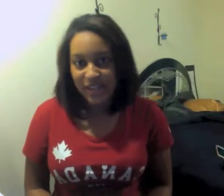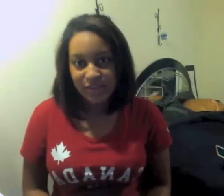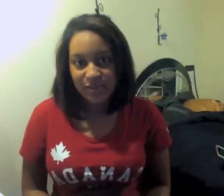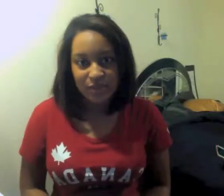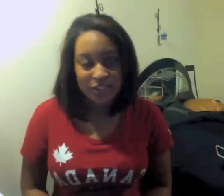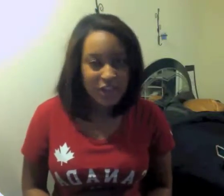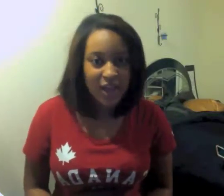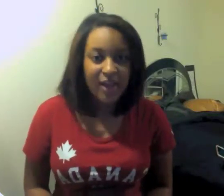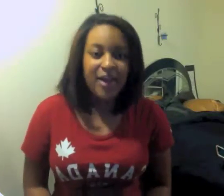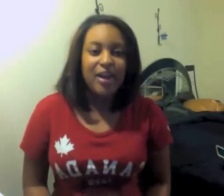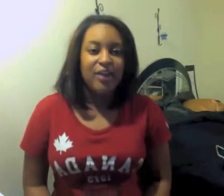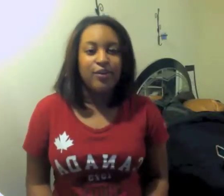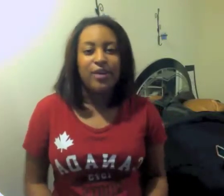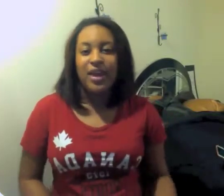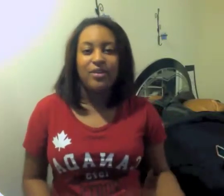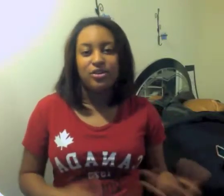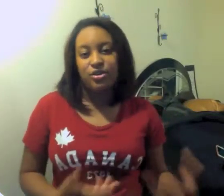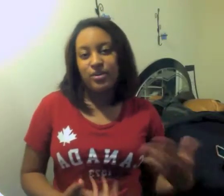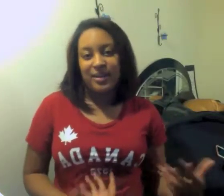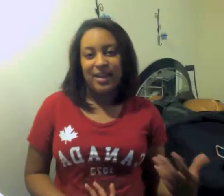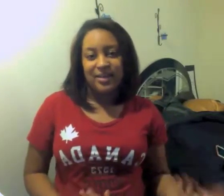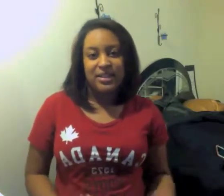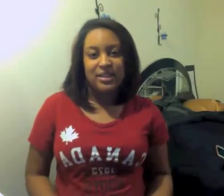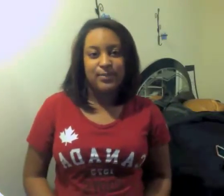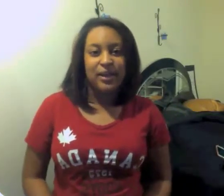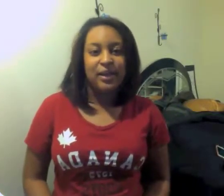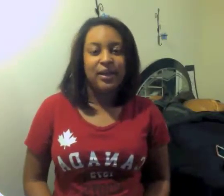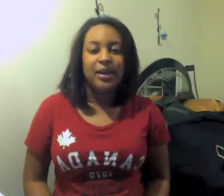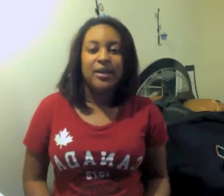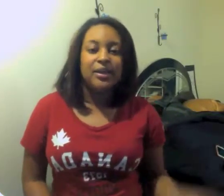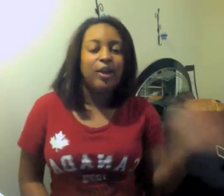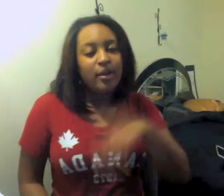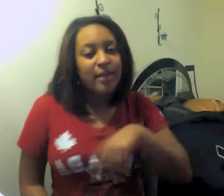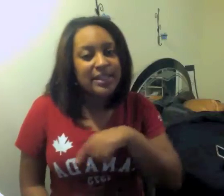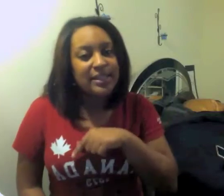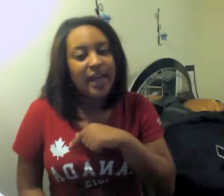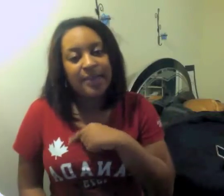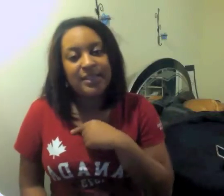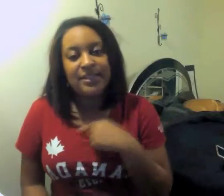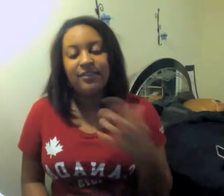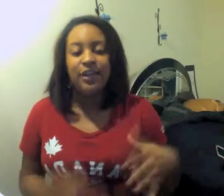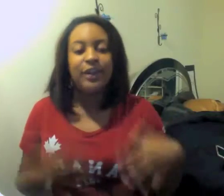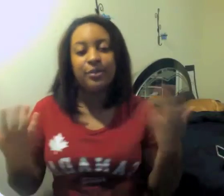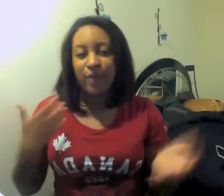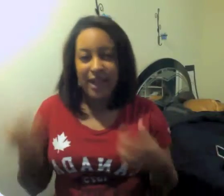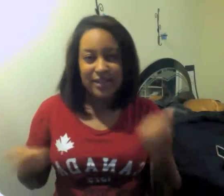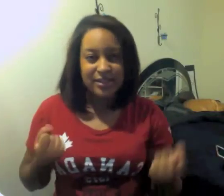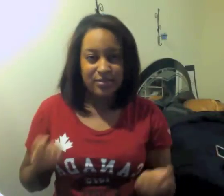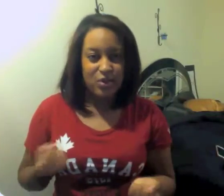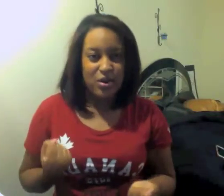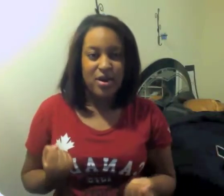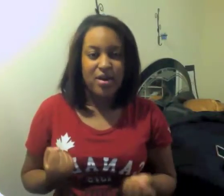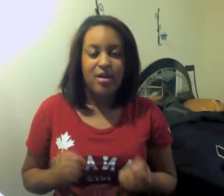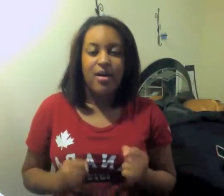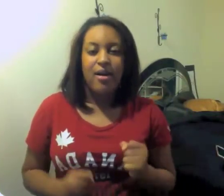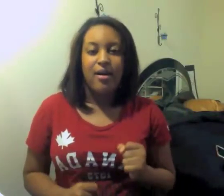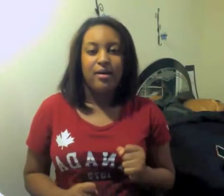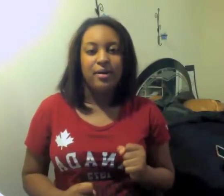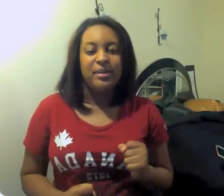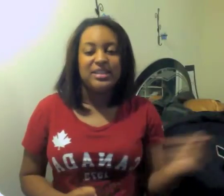What is J? If you can't do it at that speed, then go back to the ABC video and practice some more until you